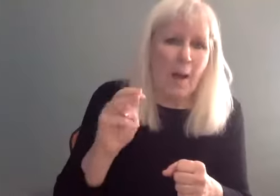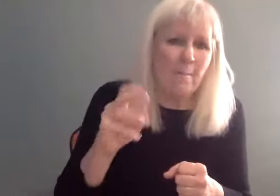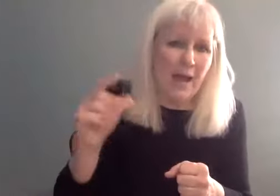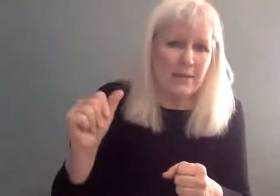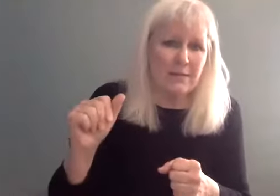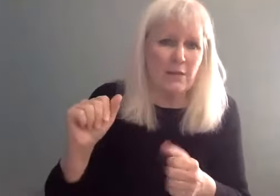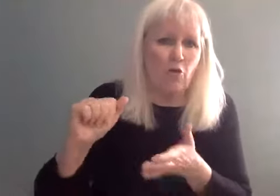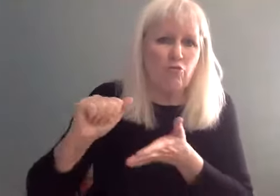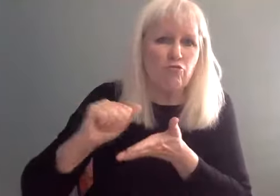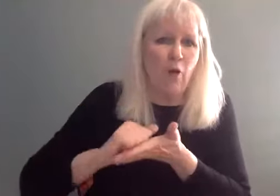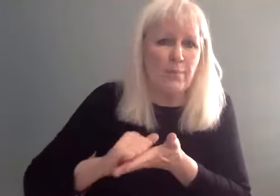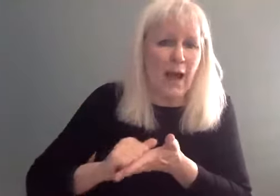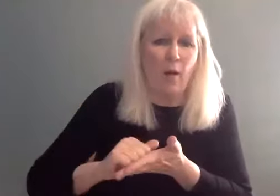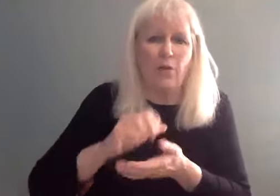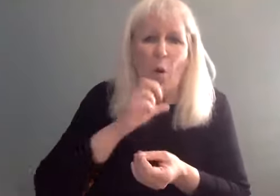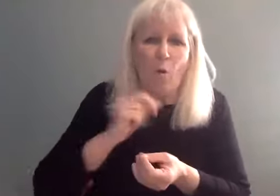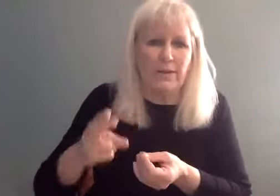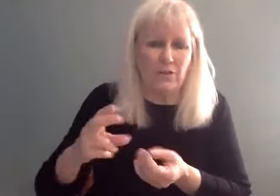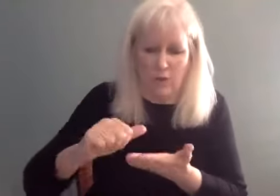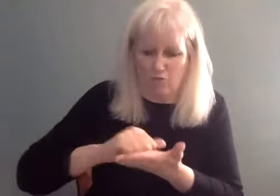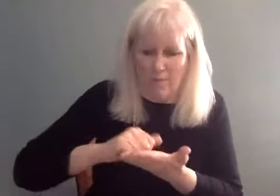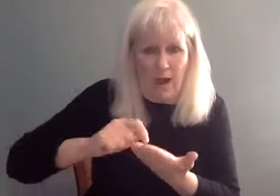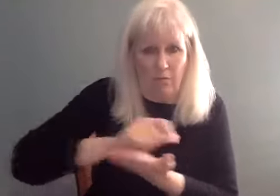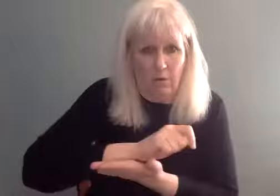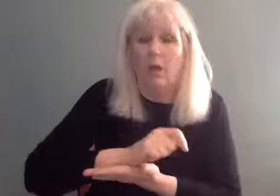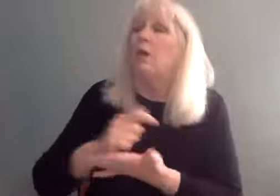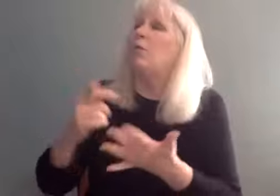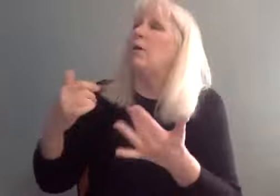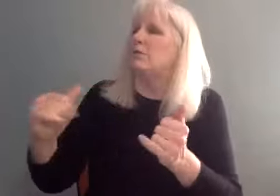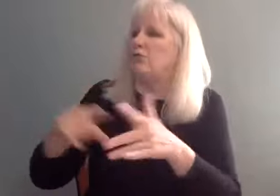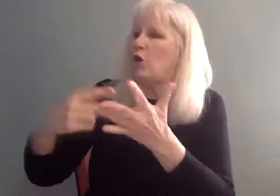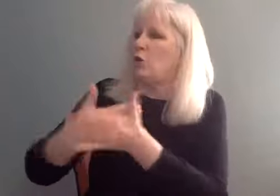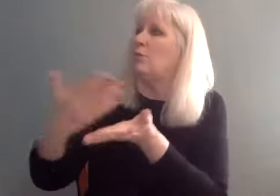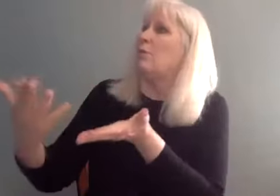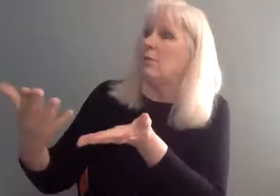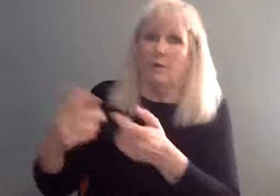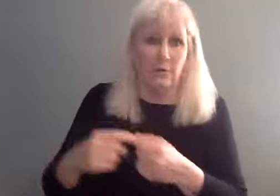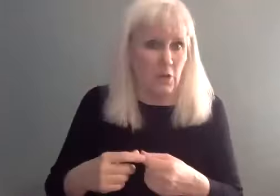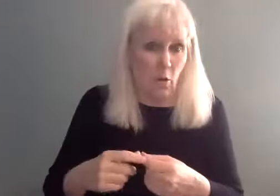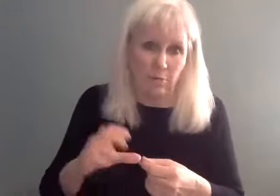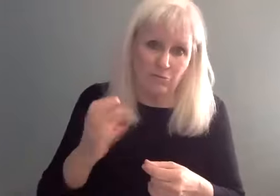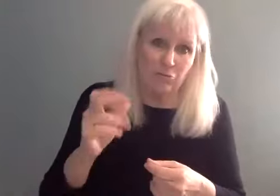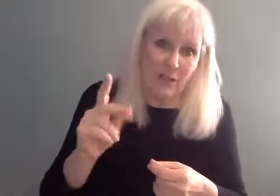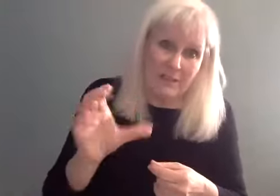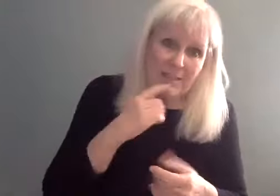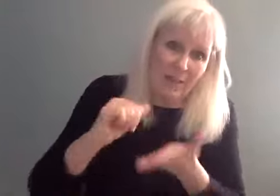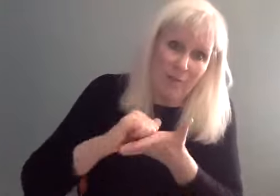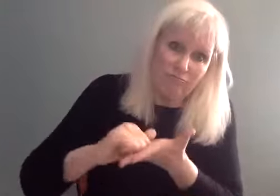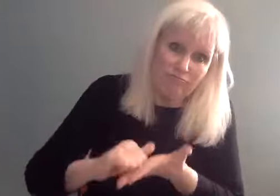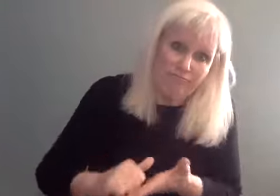didn't know any of that yet. So I had to wait for the memories to flood back in, and they did. They